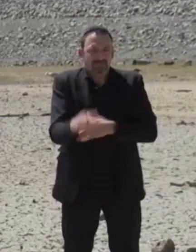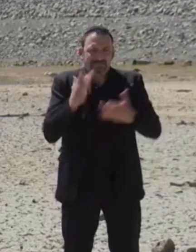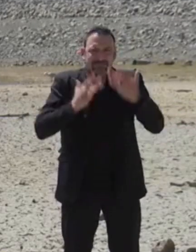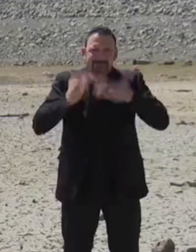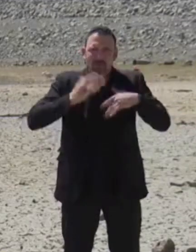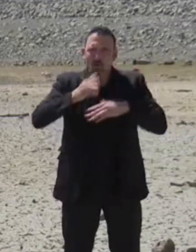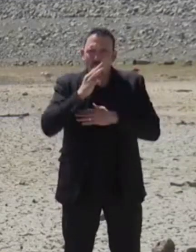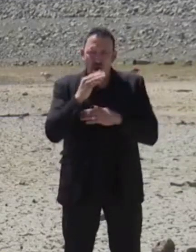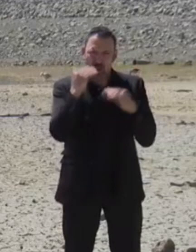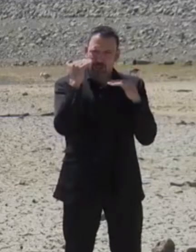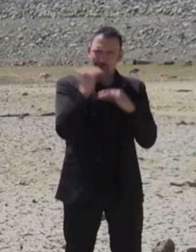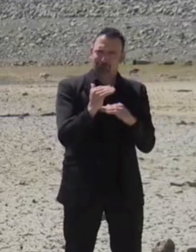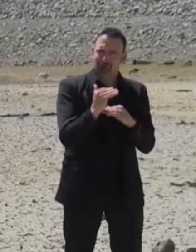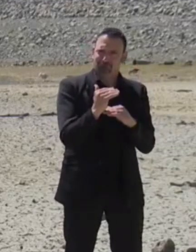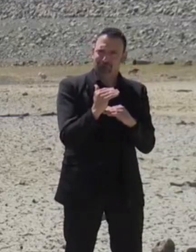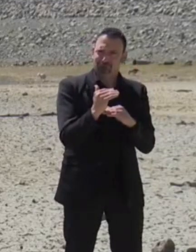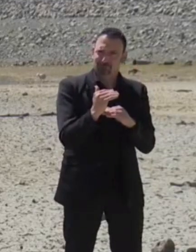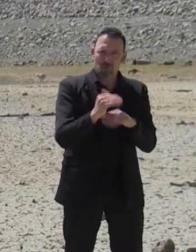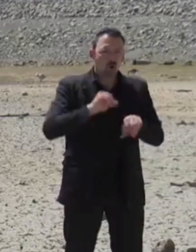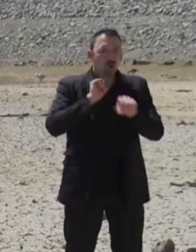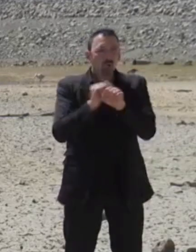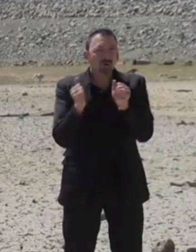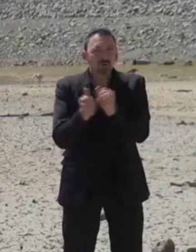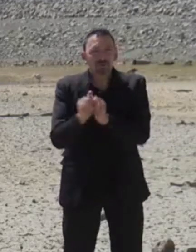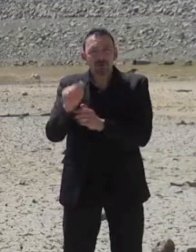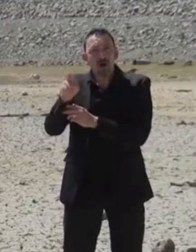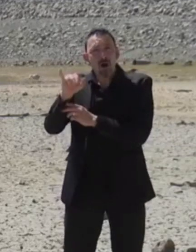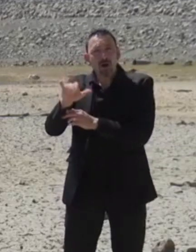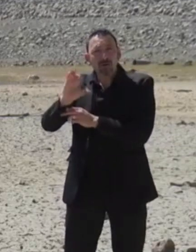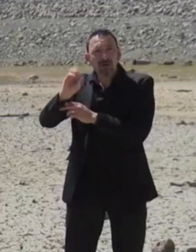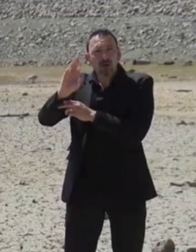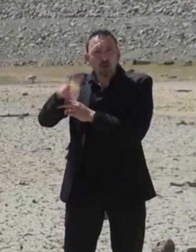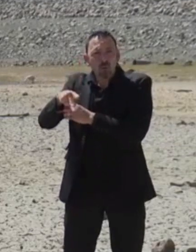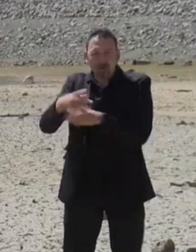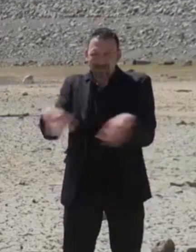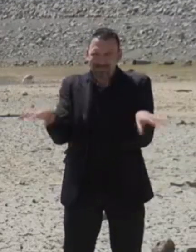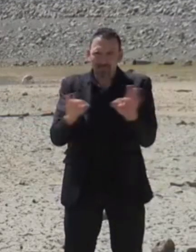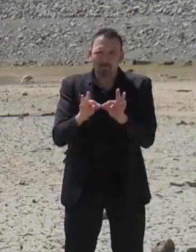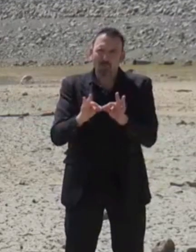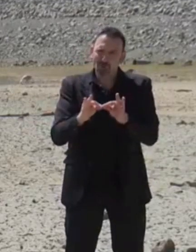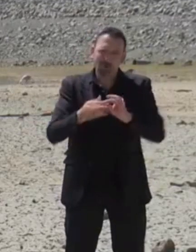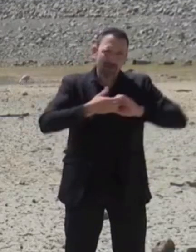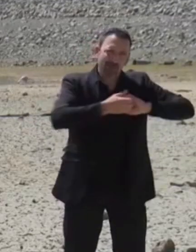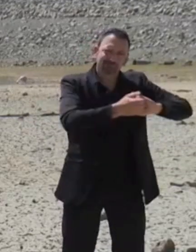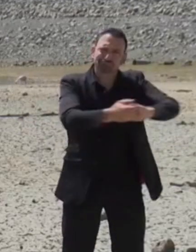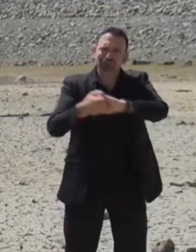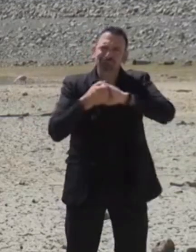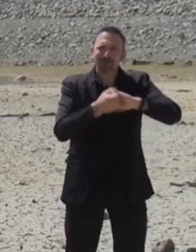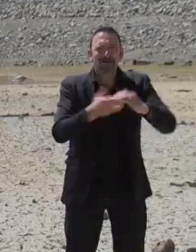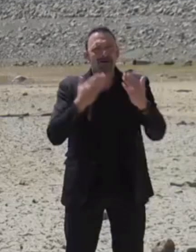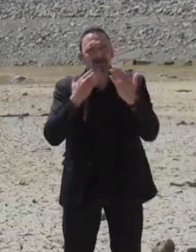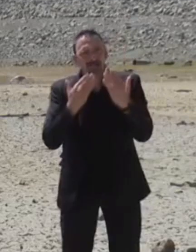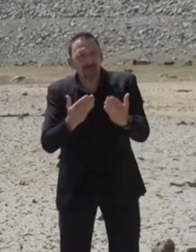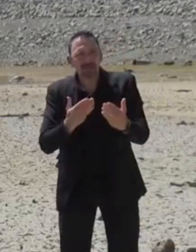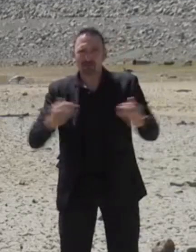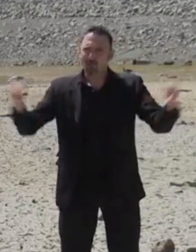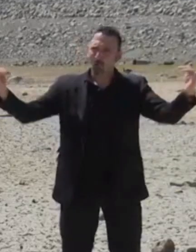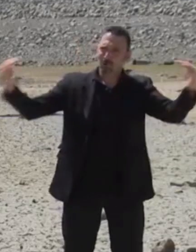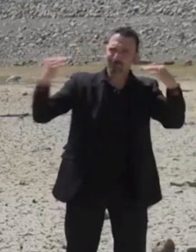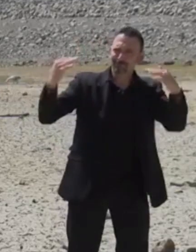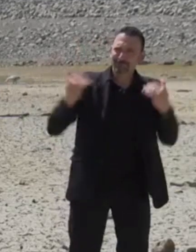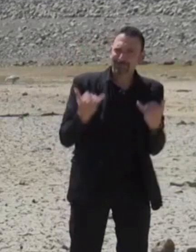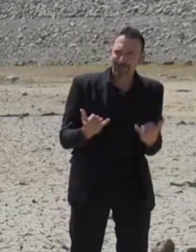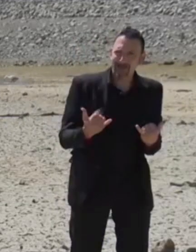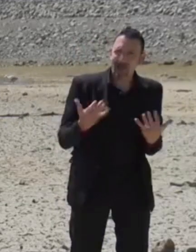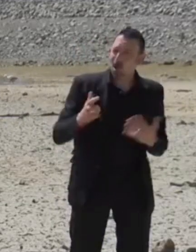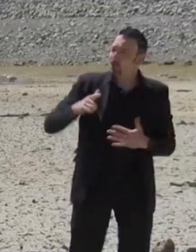with the Army Corps, and our local partners are absolutely critical. And I thank you for being here today. I want to turn this